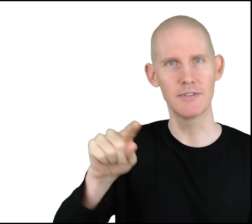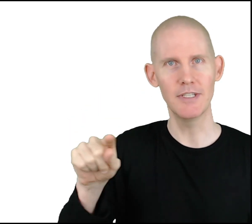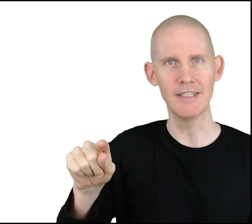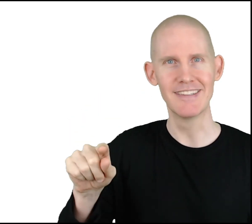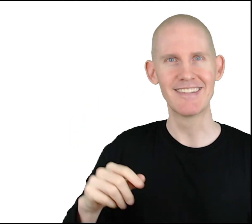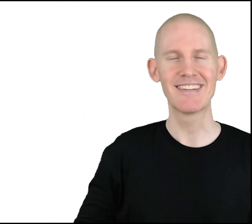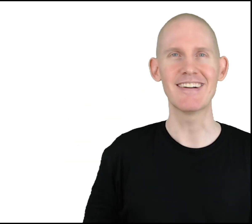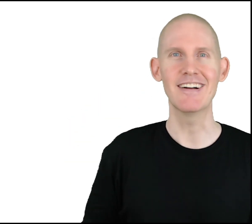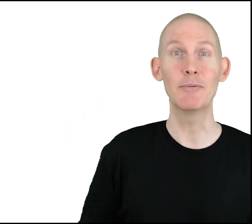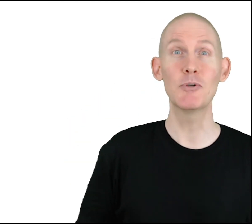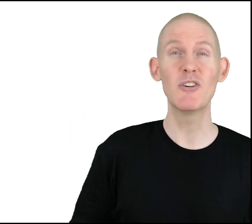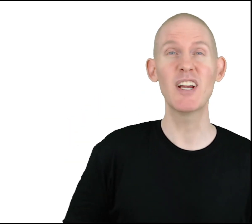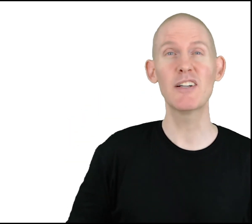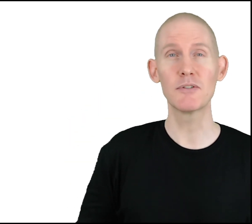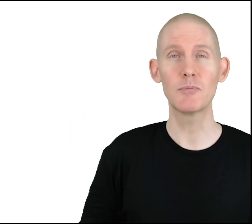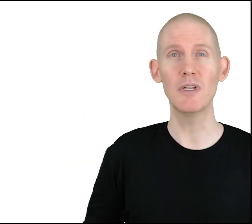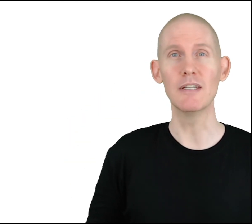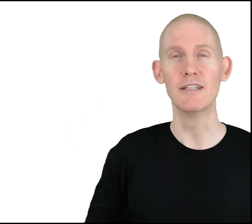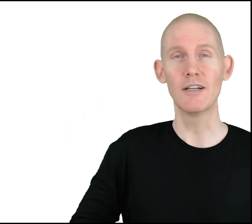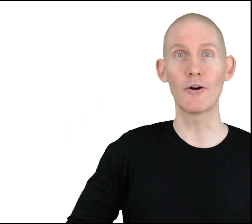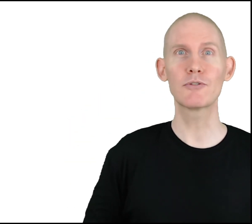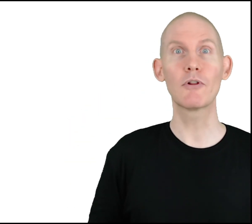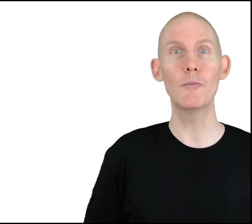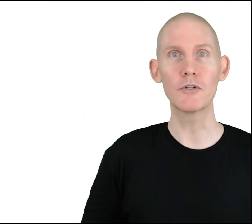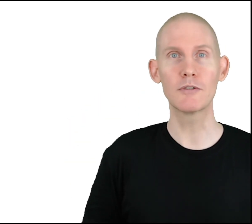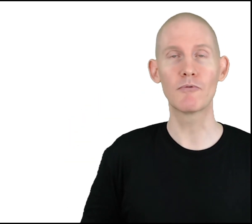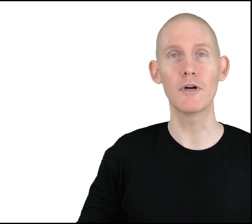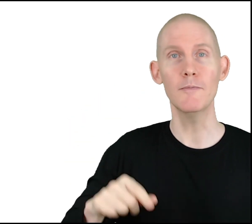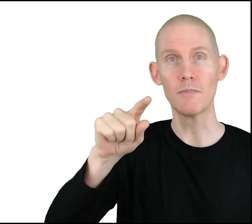Z. All right, I'm doing it regular speed. I'll go slow motion for you.